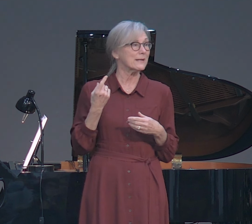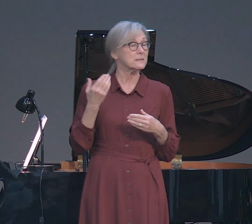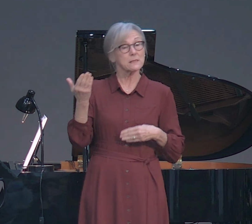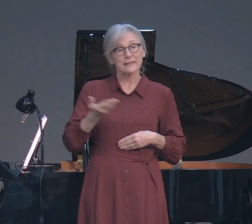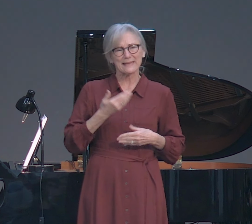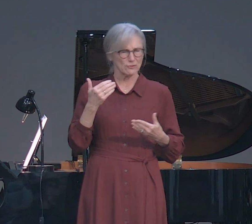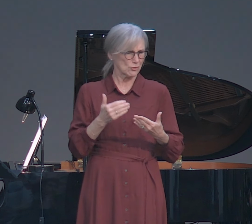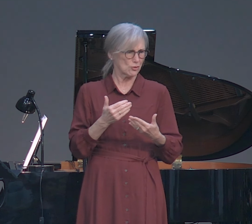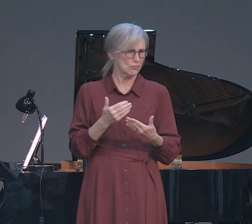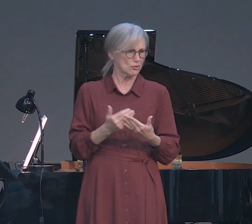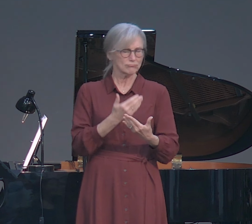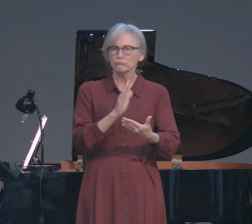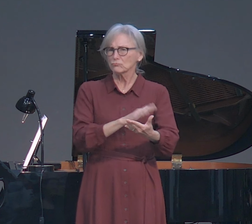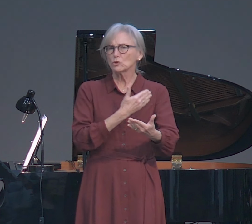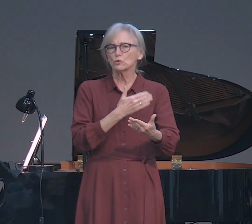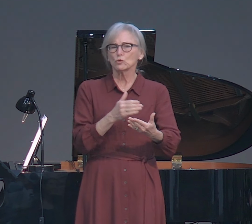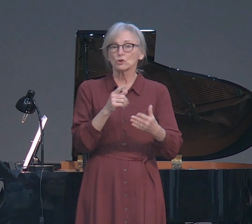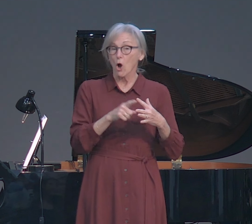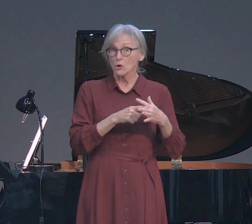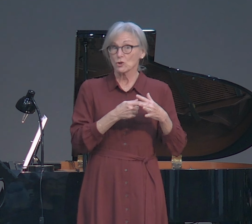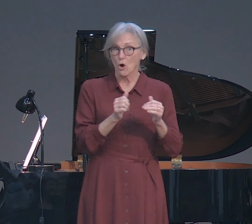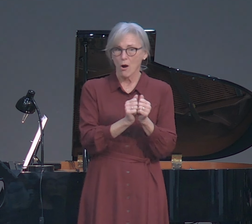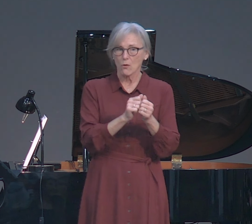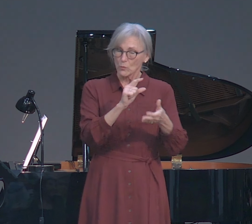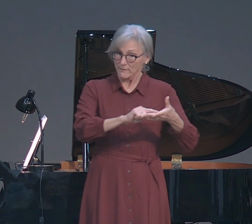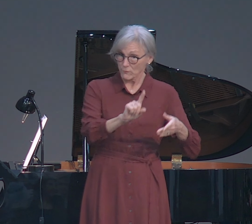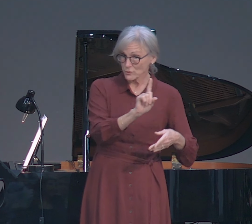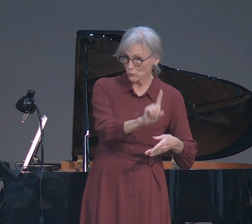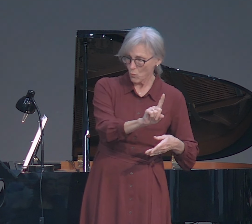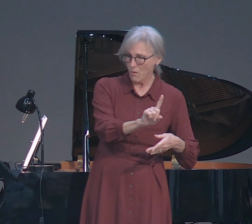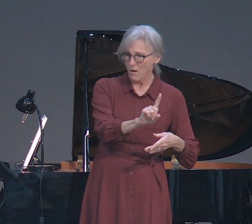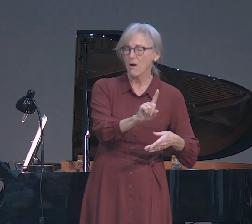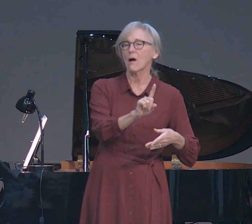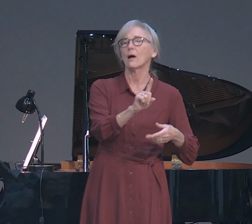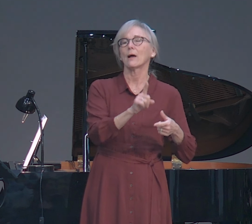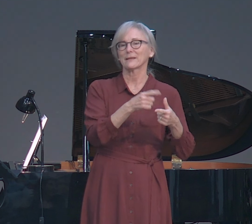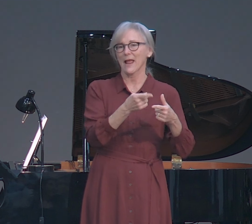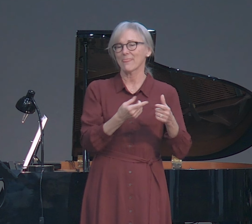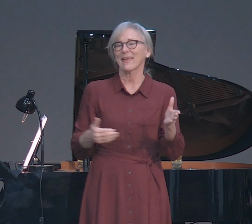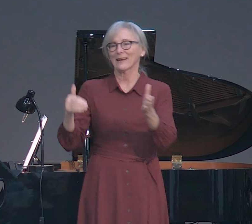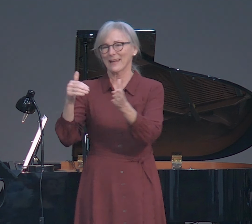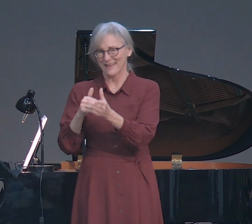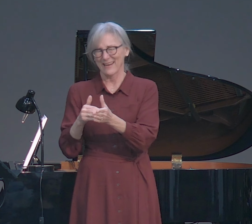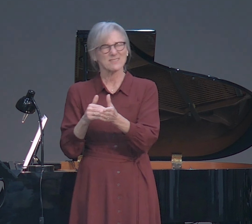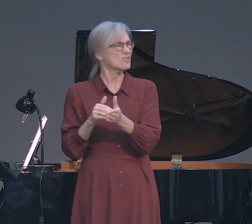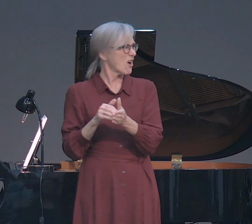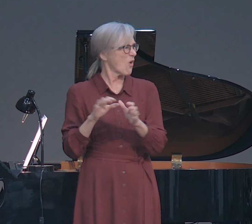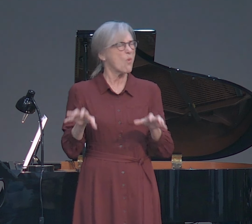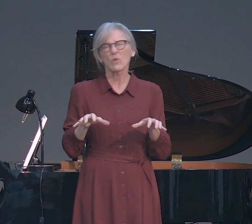do the first verse and the first chorus as a band. And then we'll swing back around and you guys can join us to start it over.